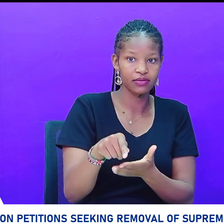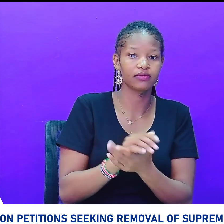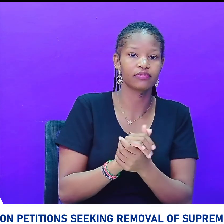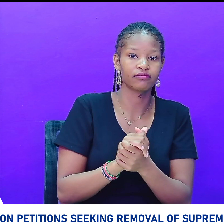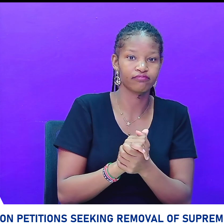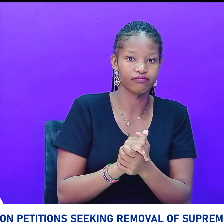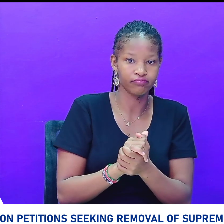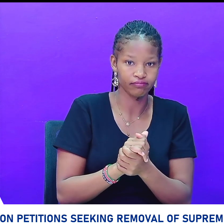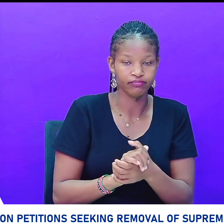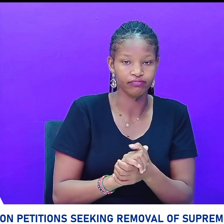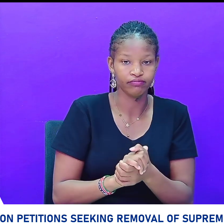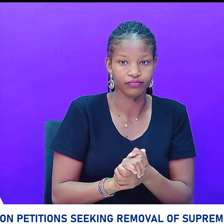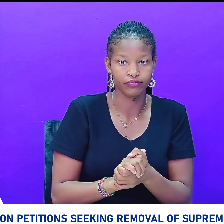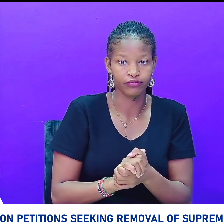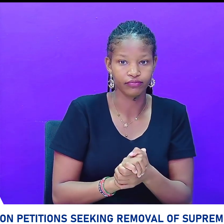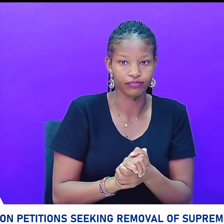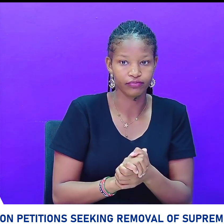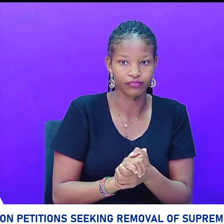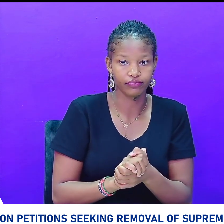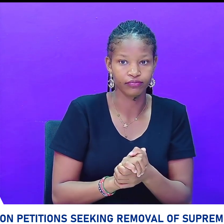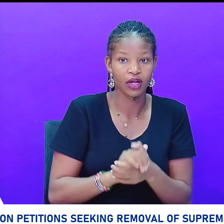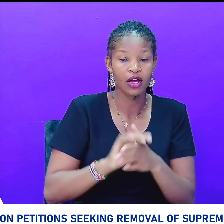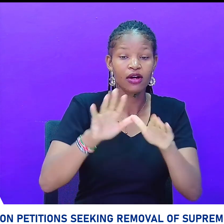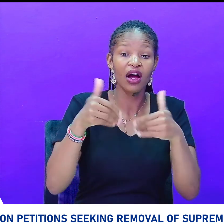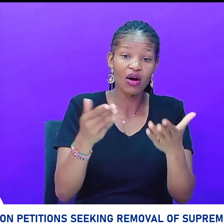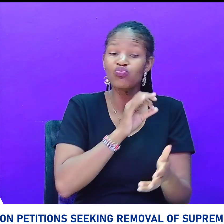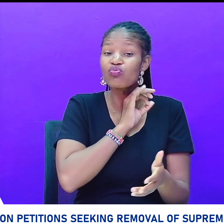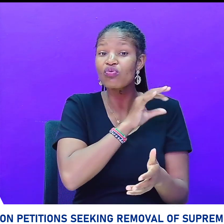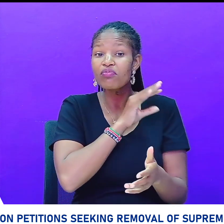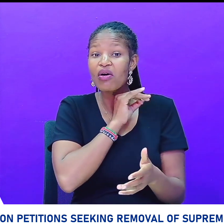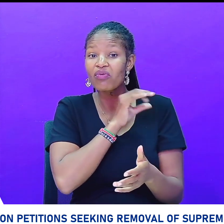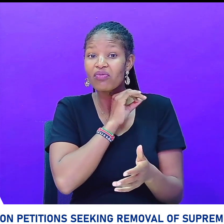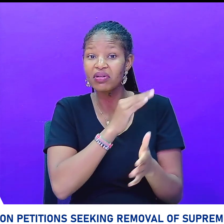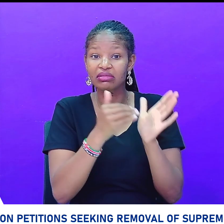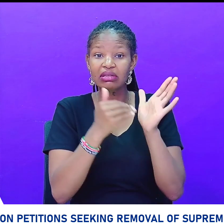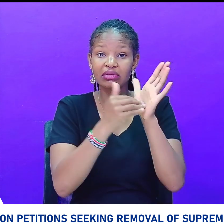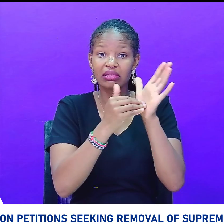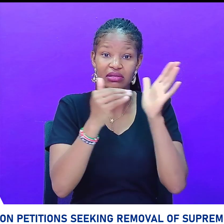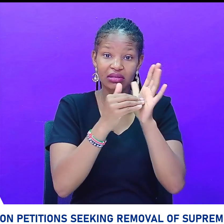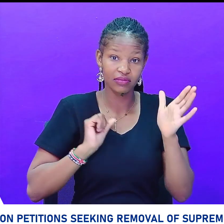particularly regarding how complaints against senior judges are handled in Kenya.